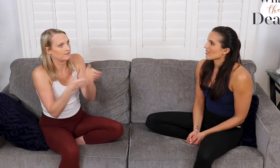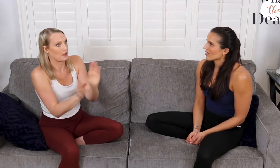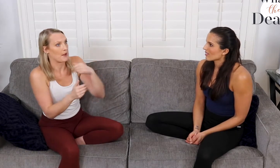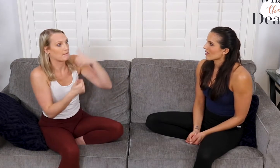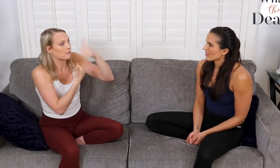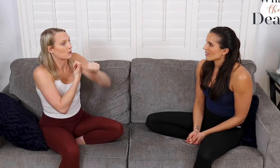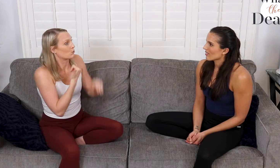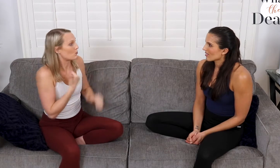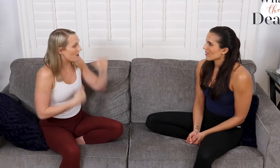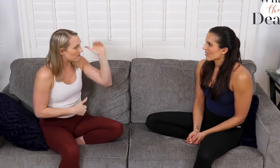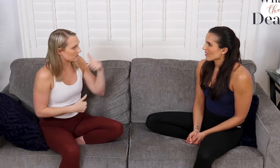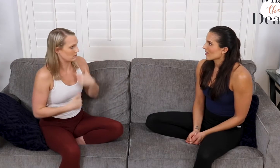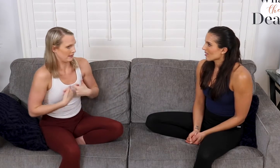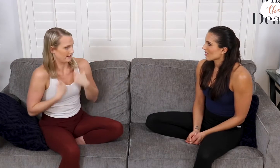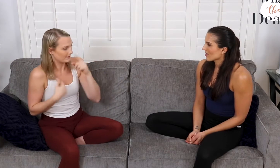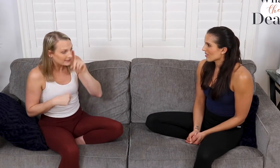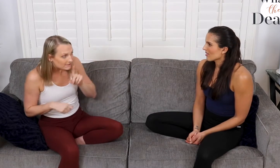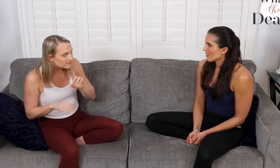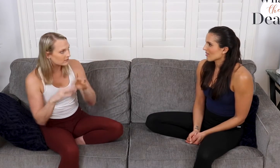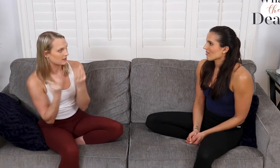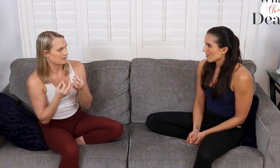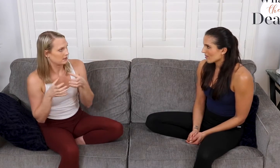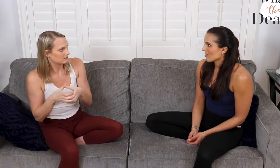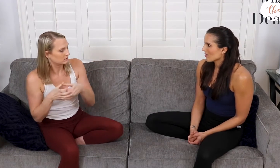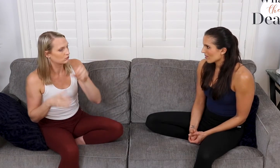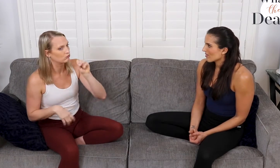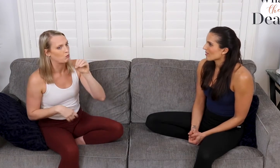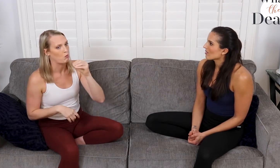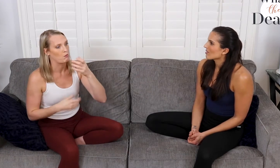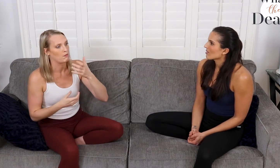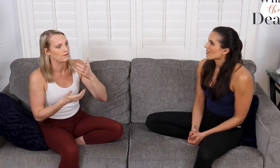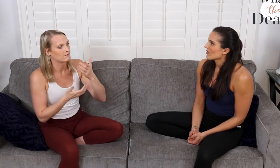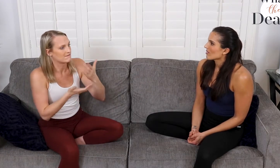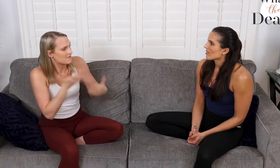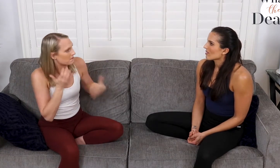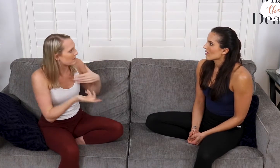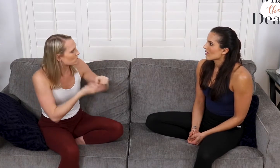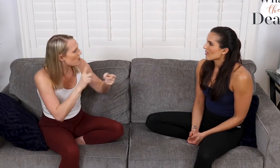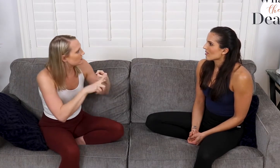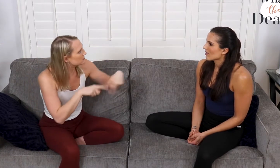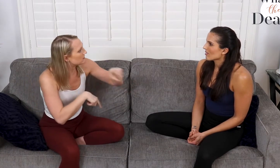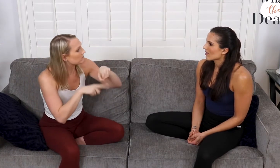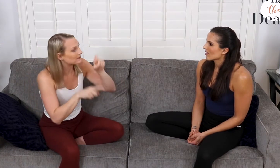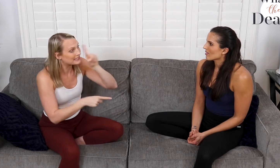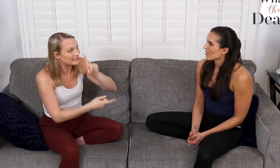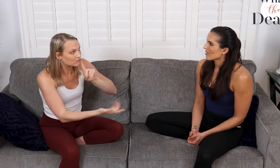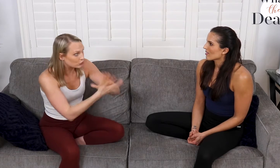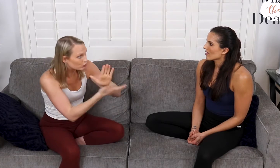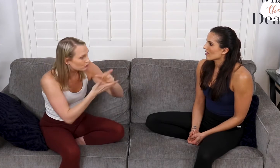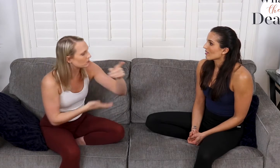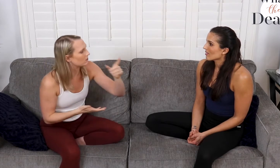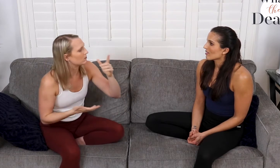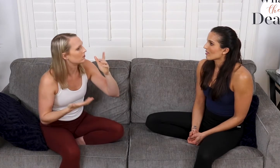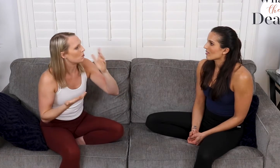And I was like, okay, I felt so excluded. And I know many other deaf and hard of hearing people